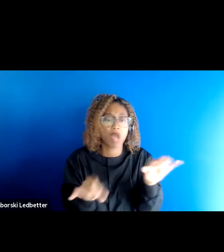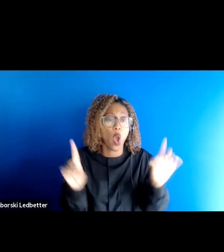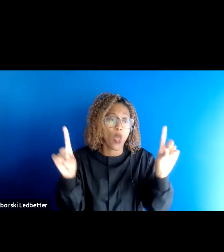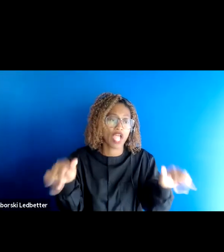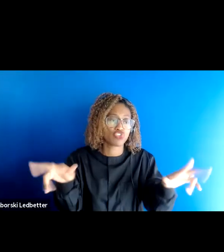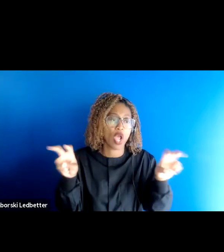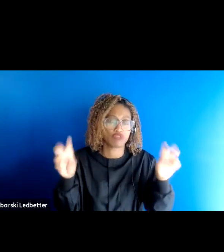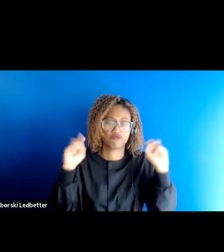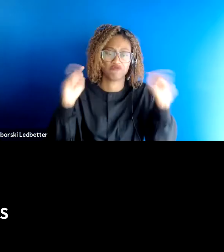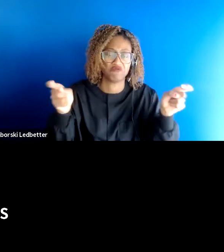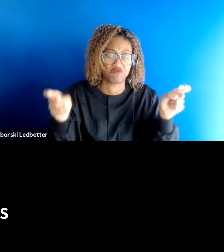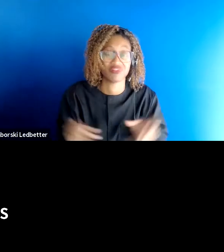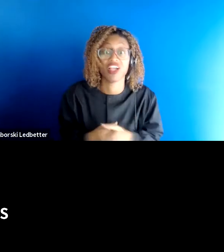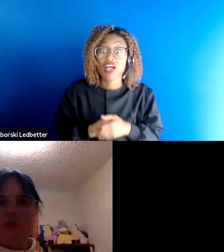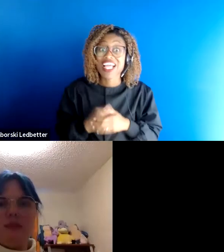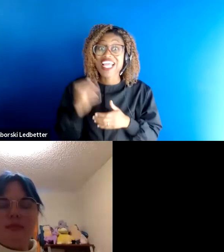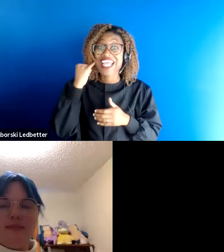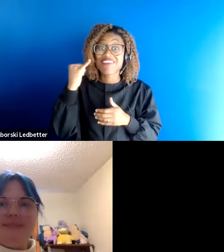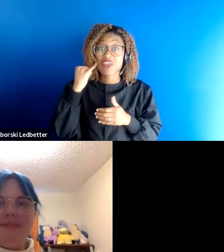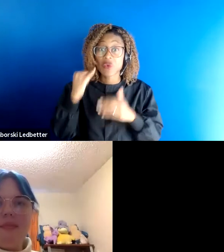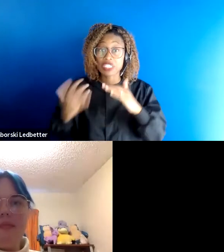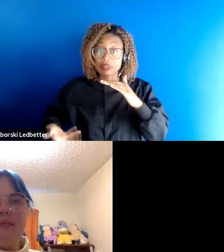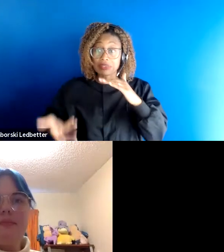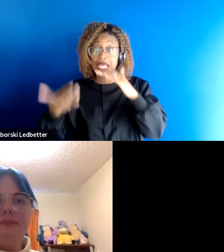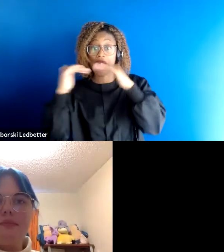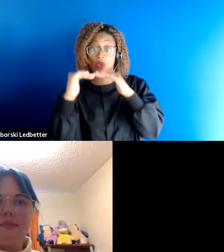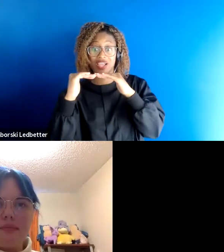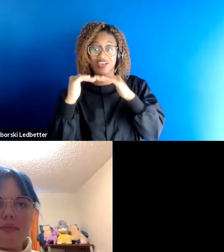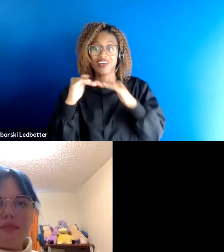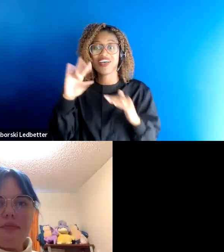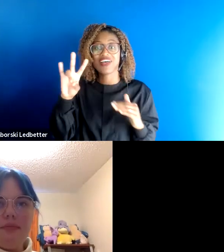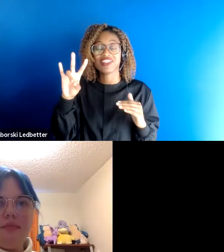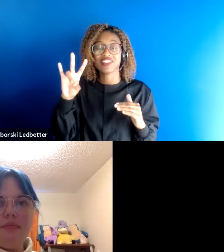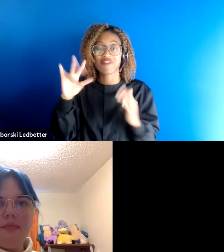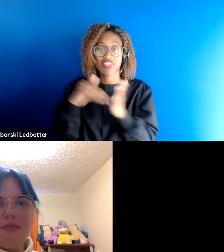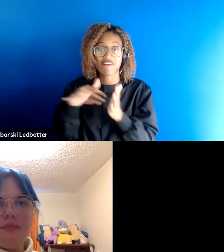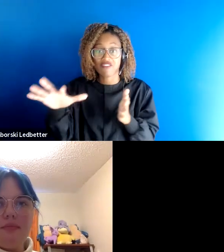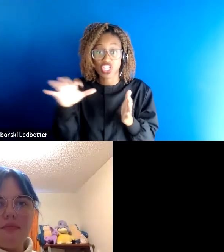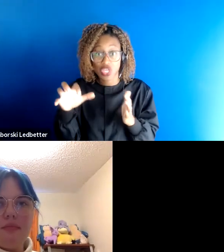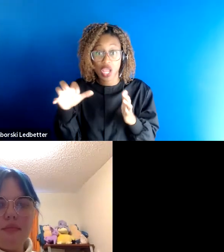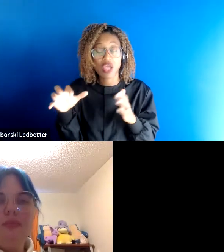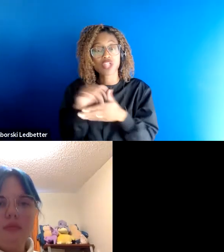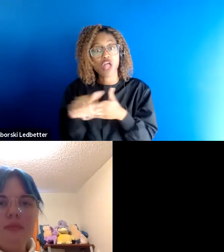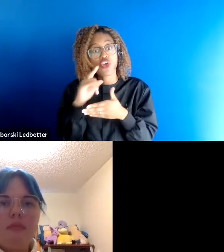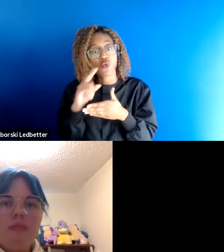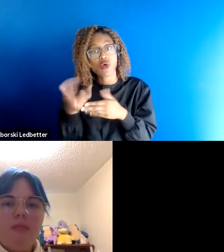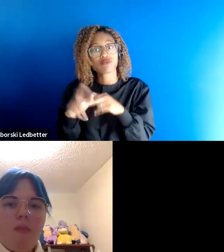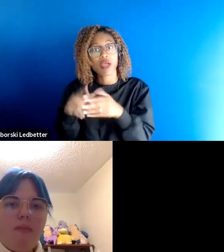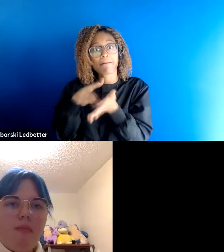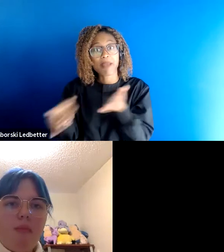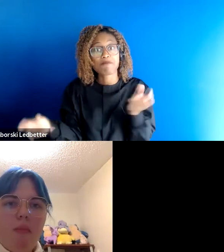model where if you have $7,500, you would have more, you would receive more money than